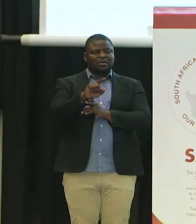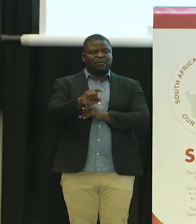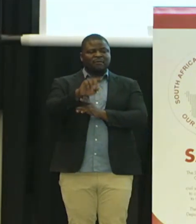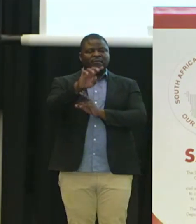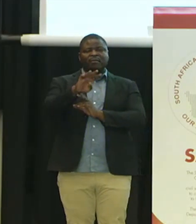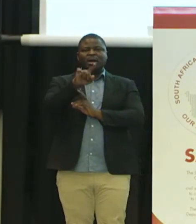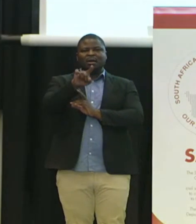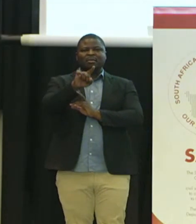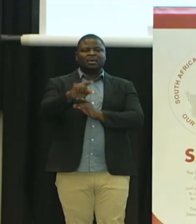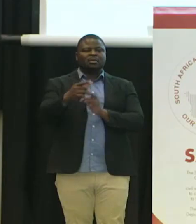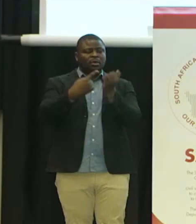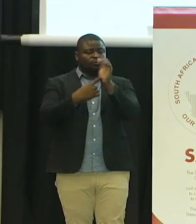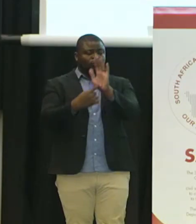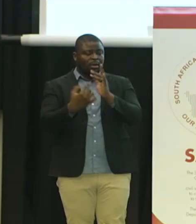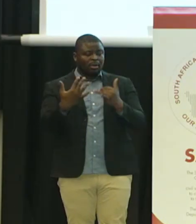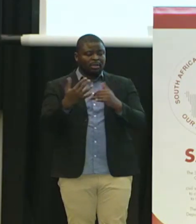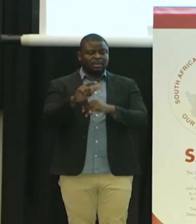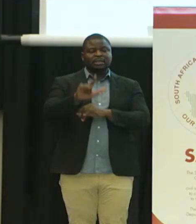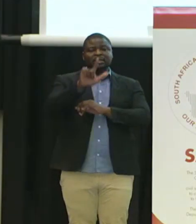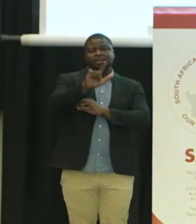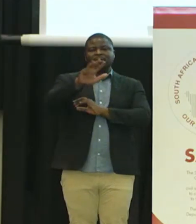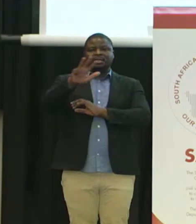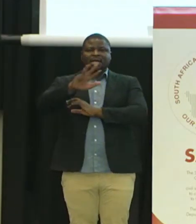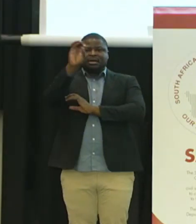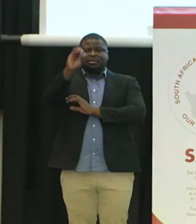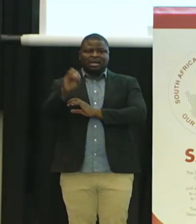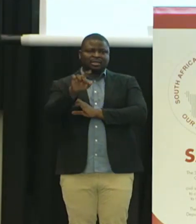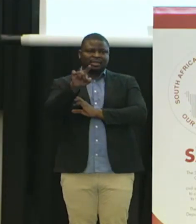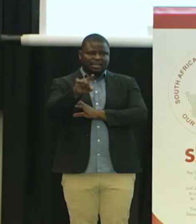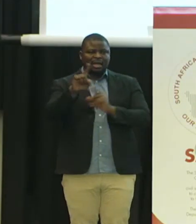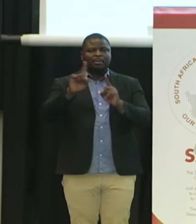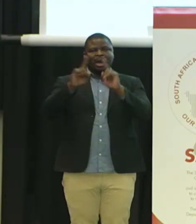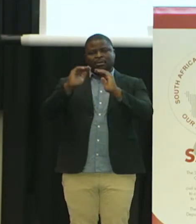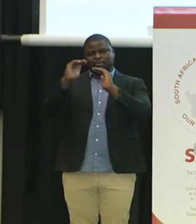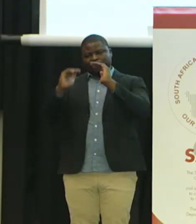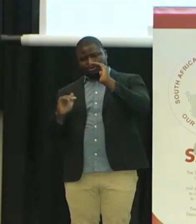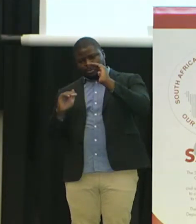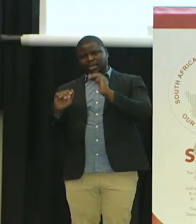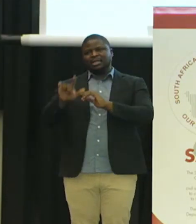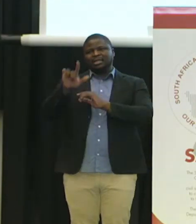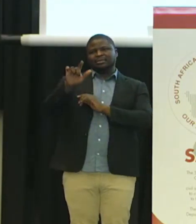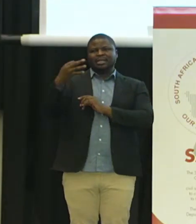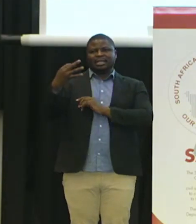at 79% and viral suppression at 73%.